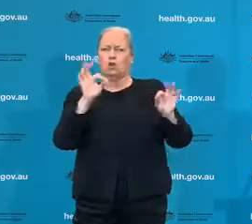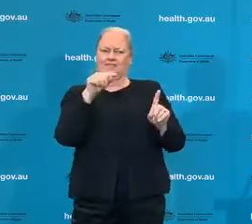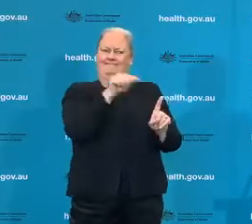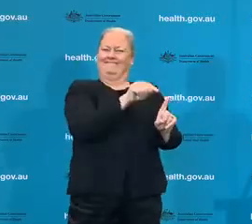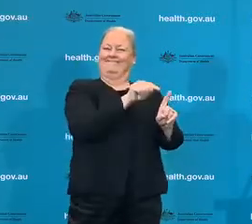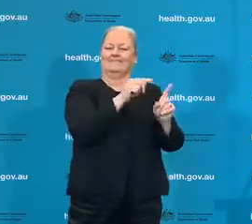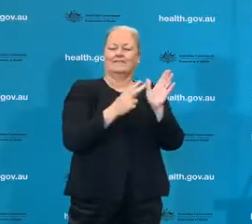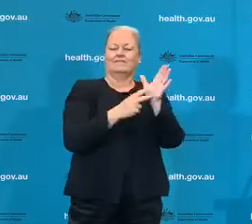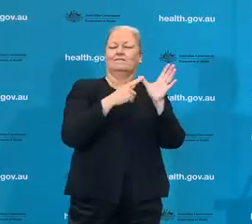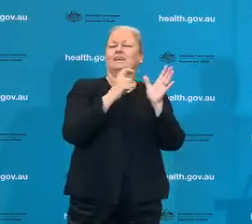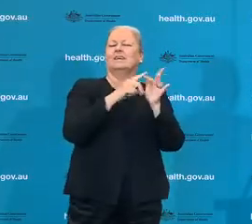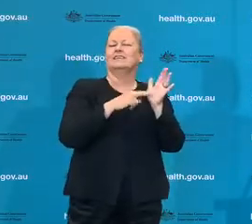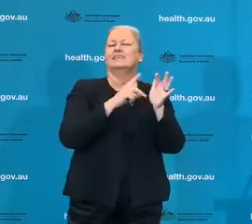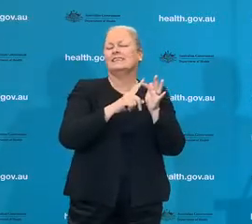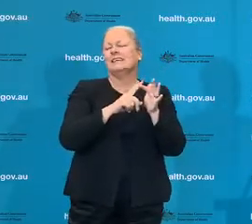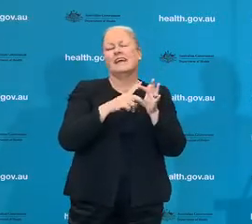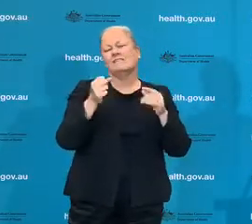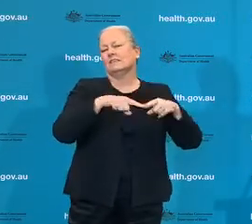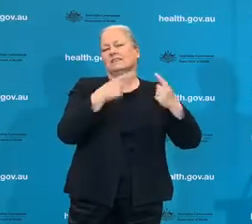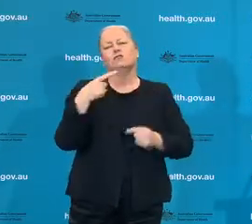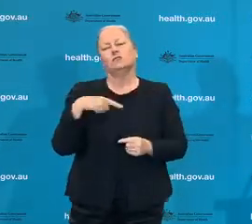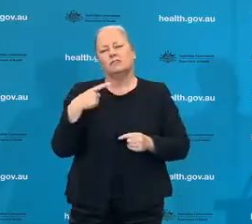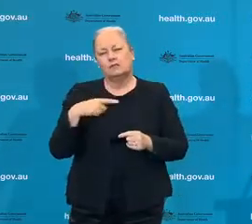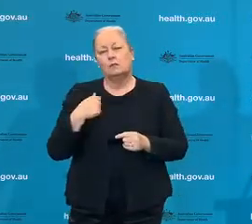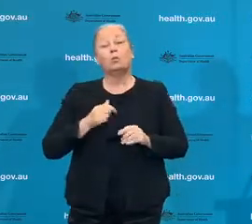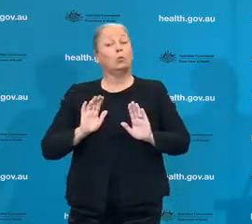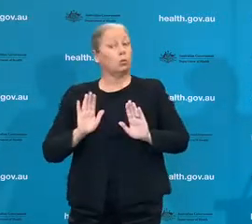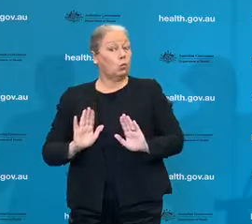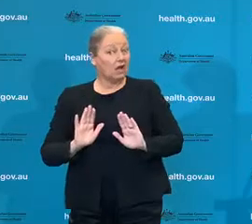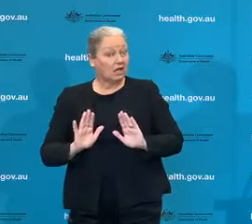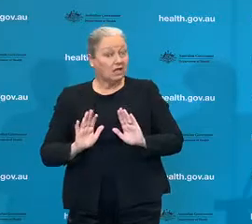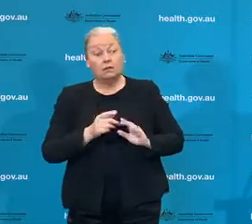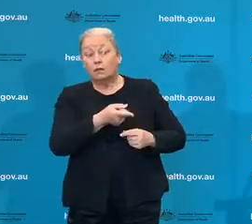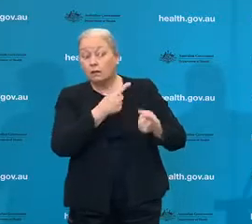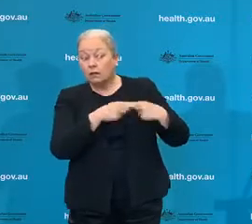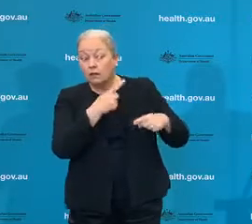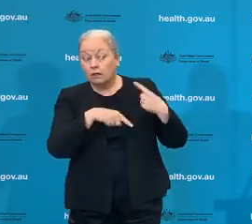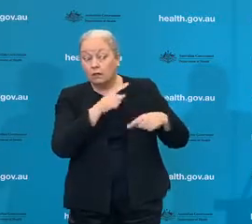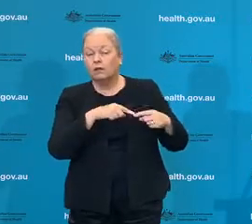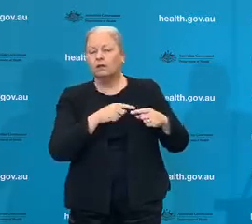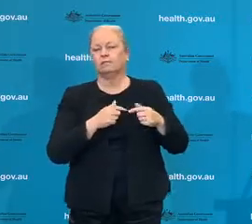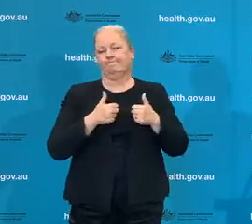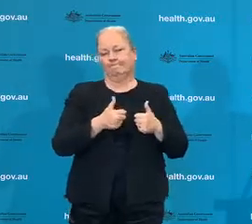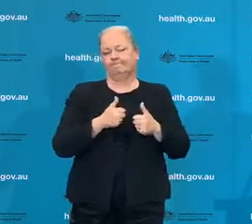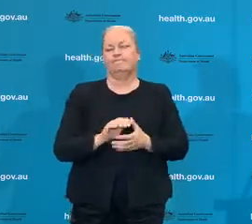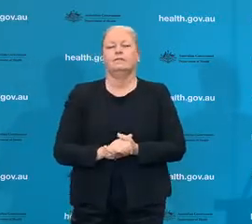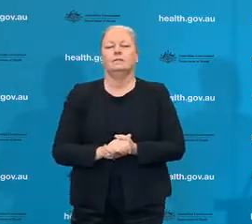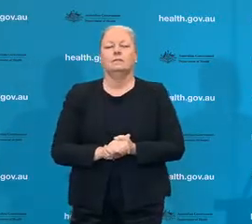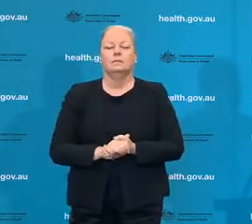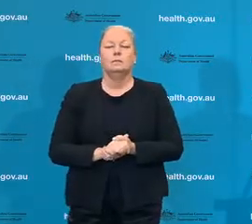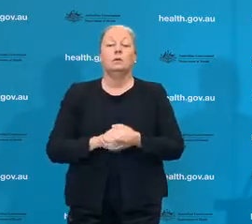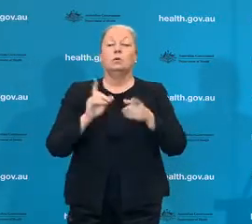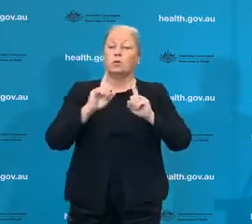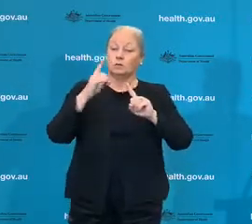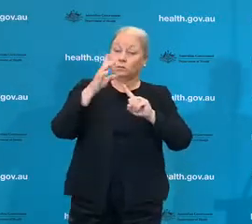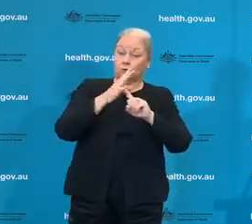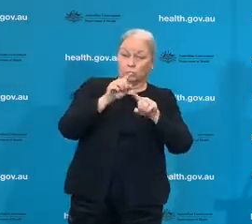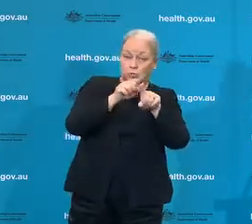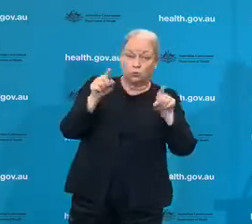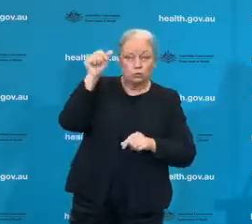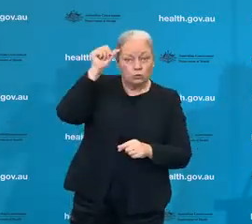possibility, and we will get more information in due course. The really important thing, though, is that this